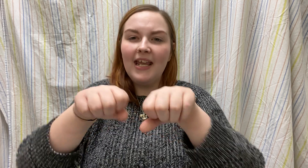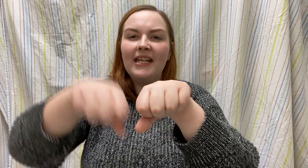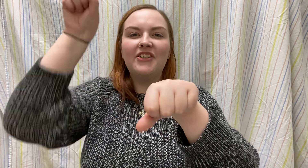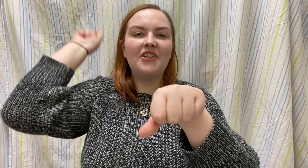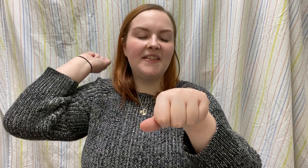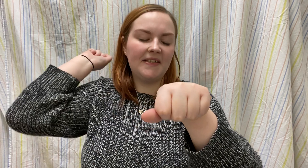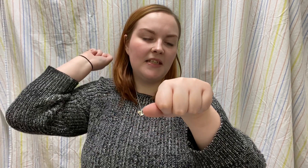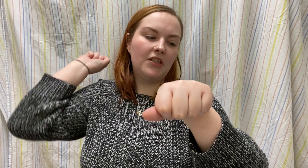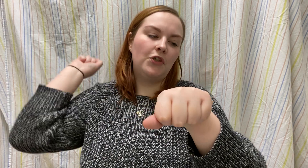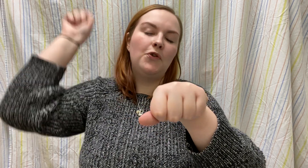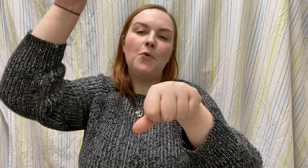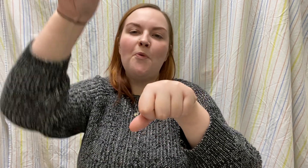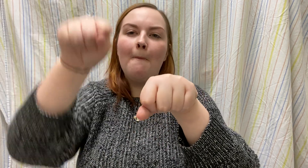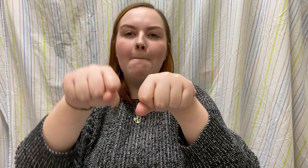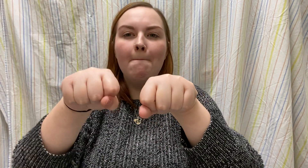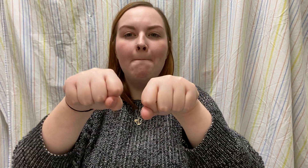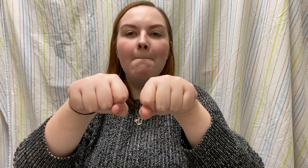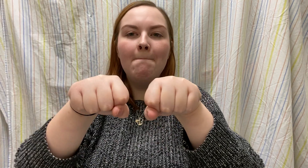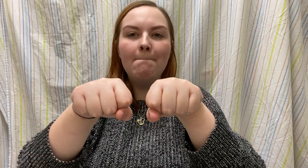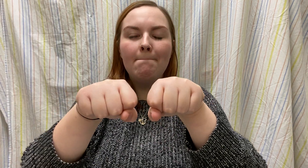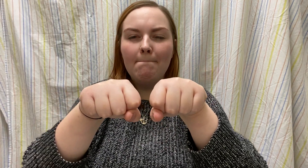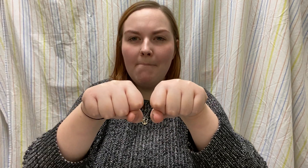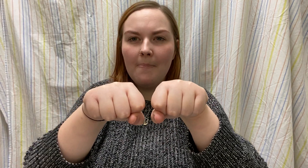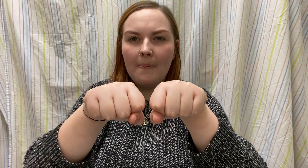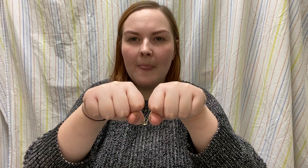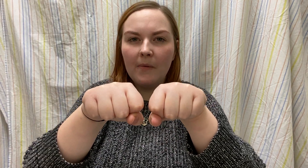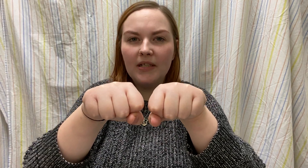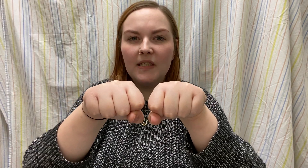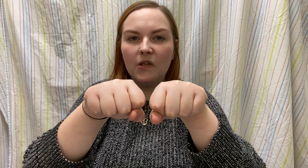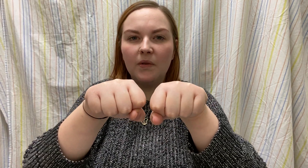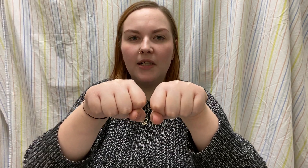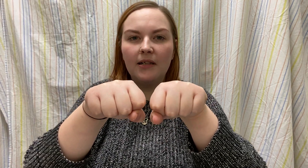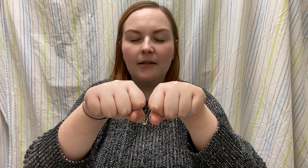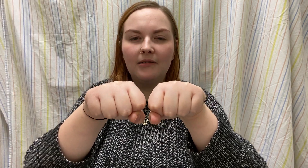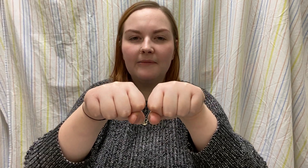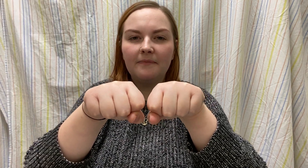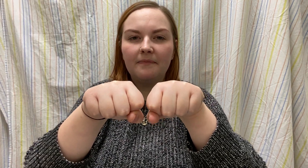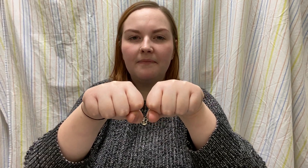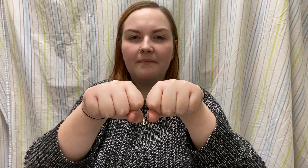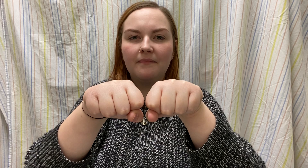Change s to m, what's the word?